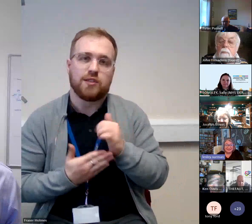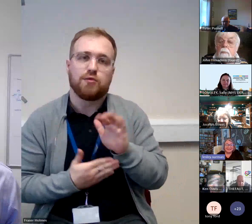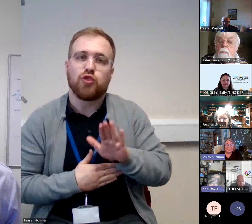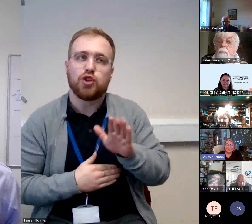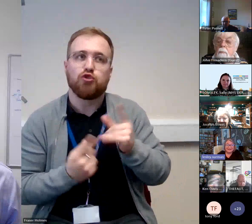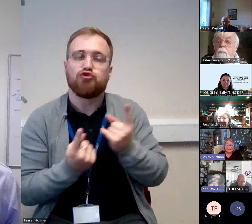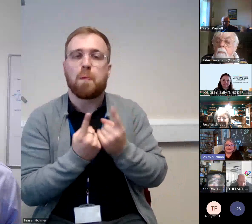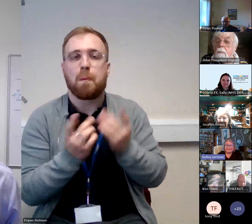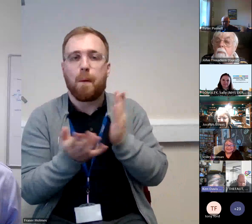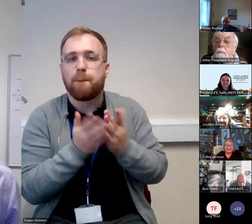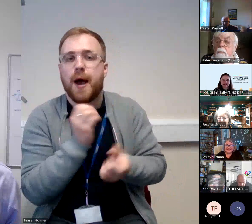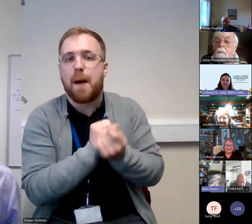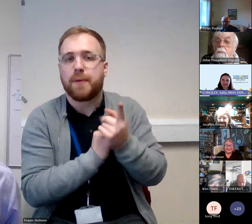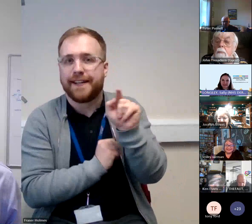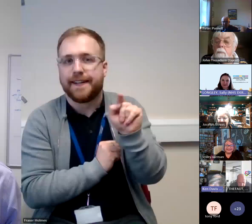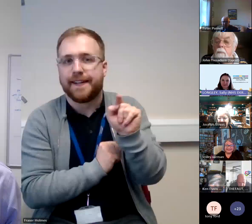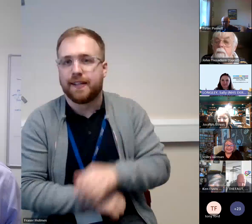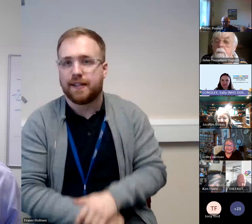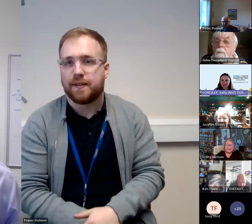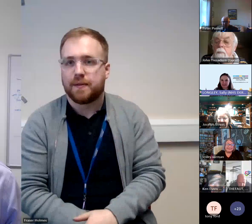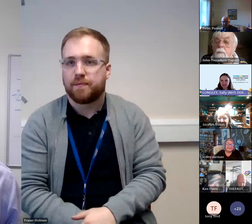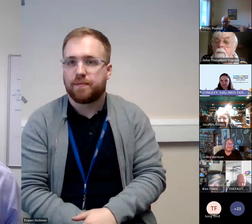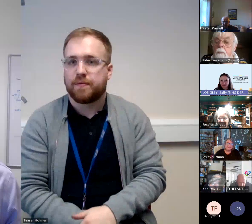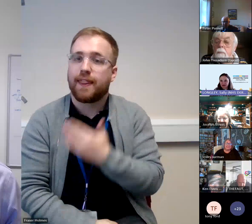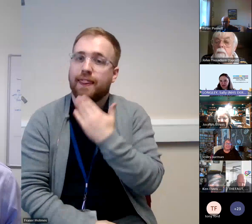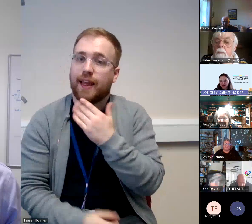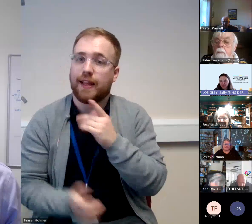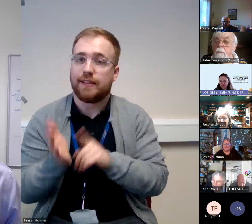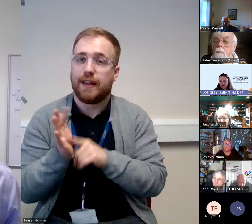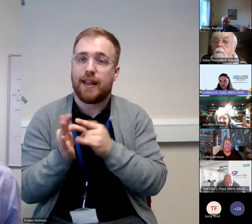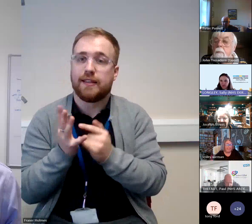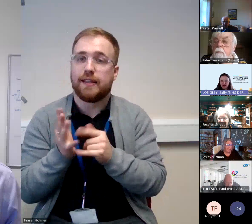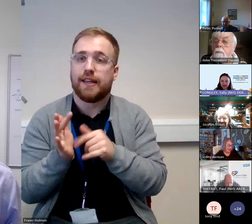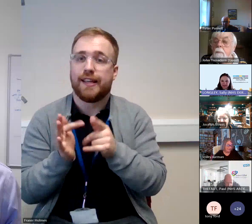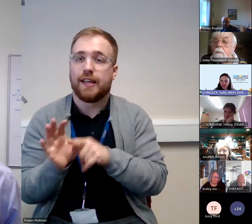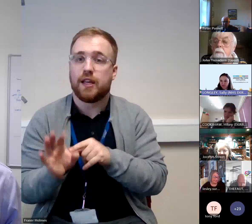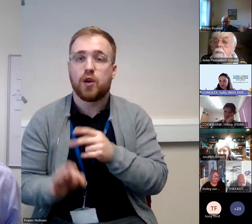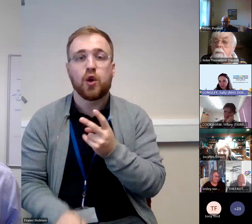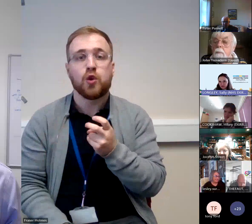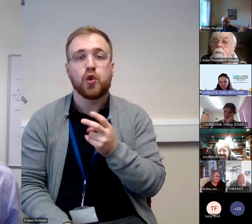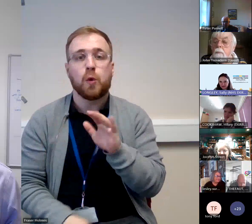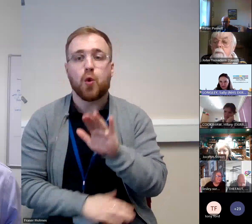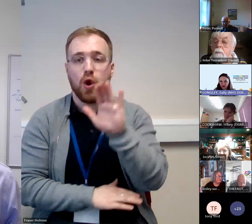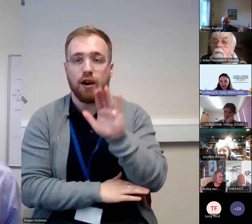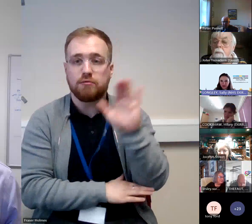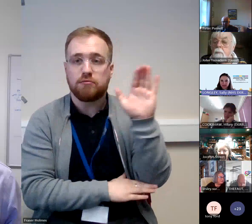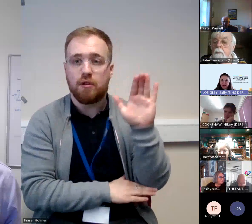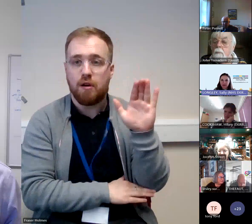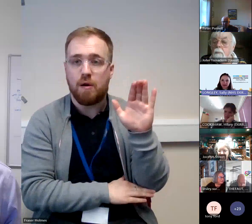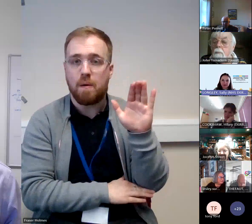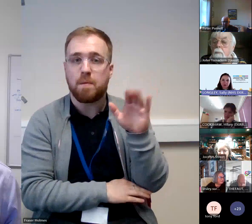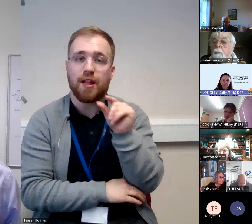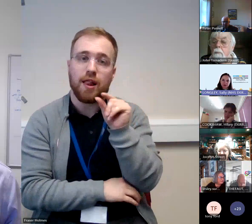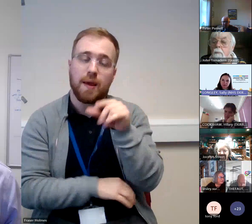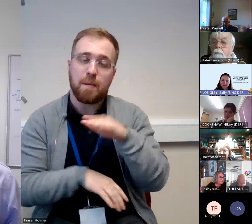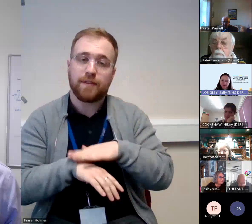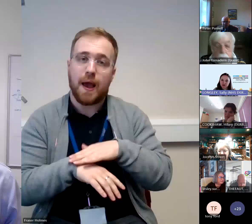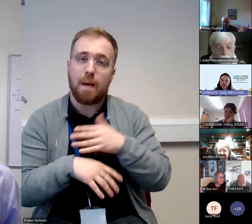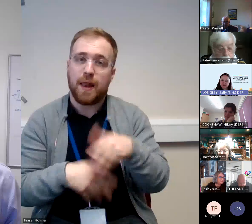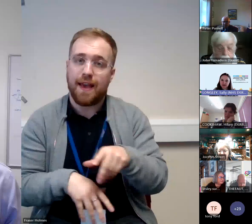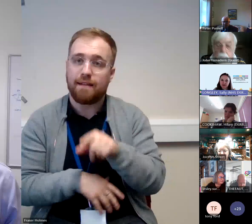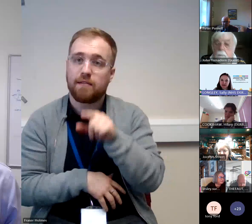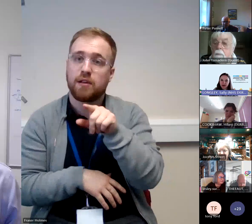is going on. Thank you. Thanks. Thanks, Leslie. Thank you. We've got 2 more hands up, so we've got a little bit of time left. So I'm going to